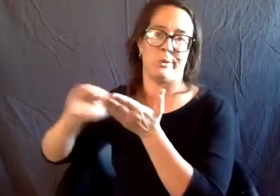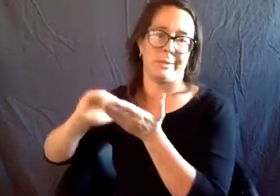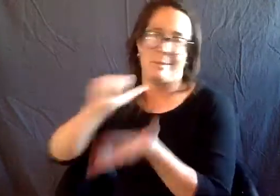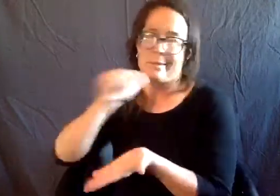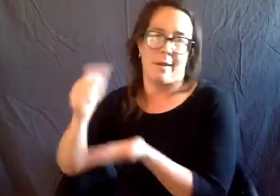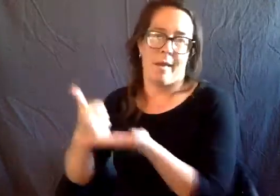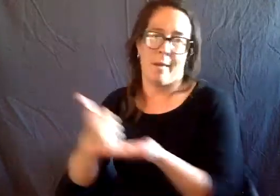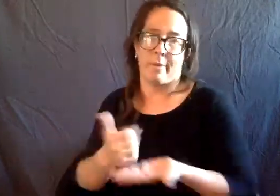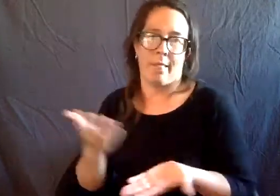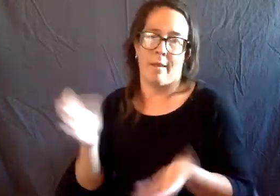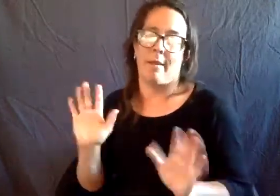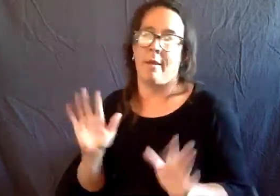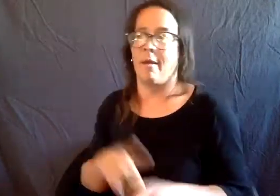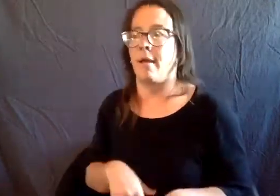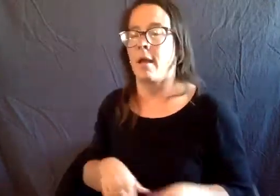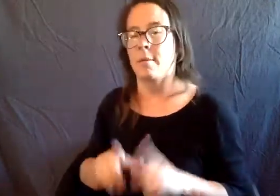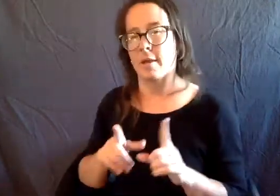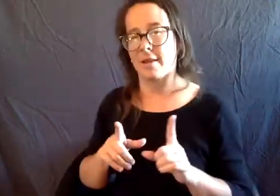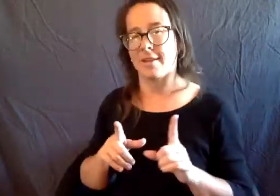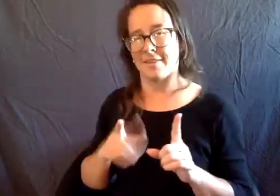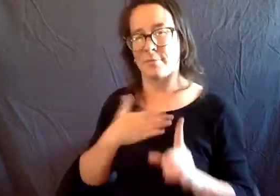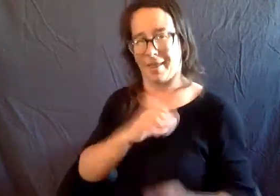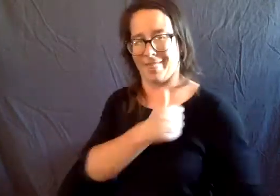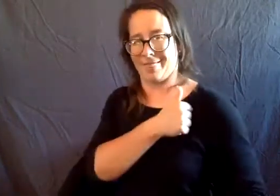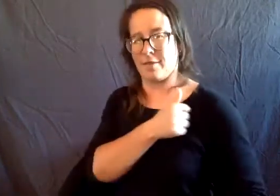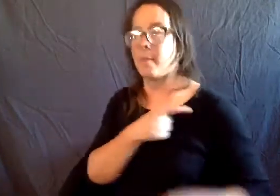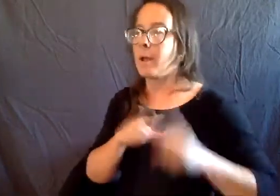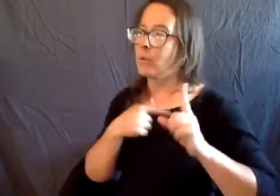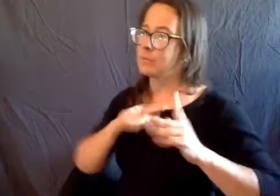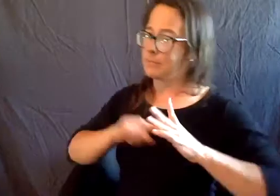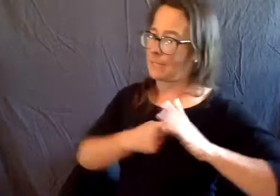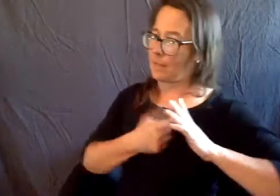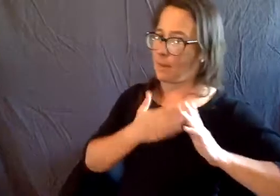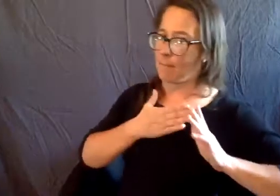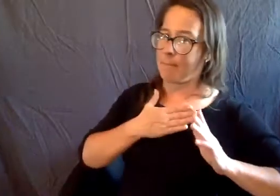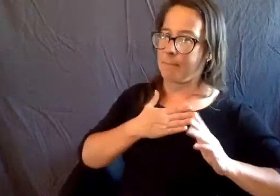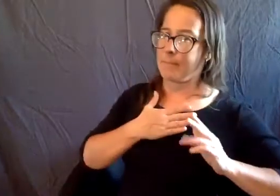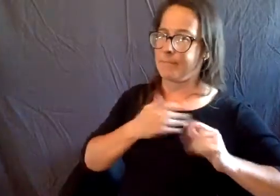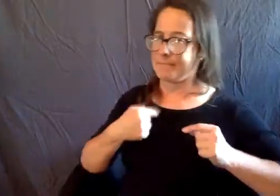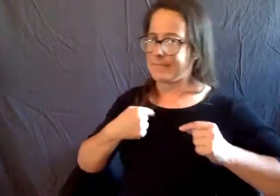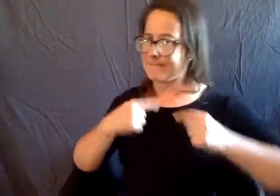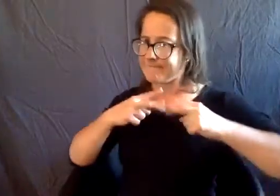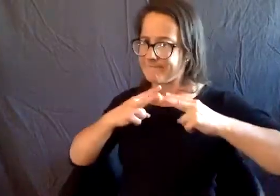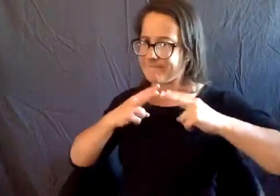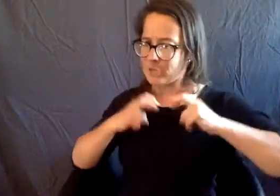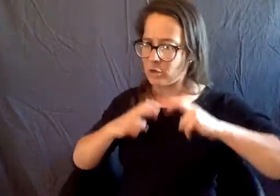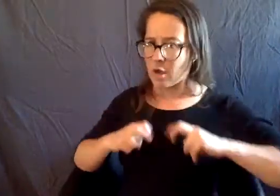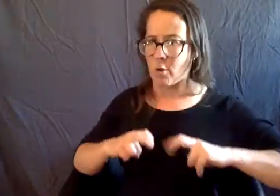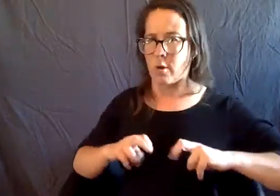everything. Um, and it was the beginning of me figuring out who Dylan really was, because I feel